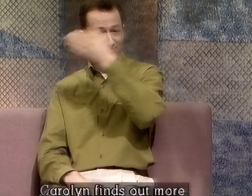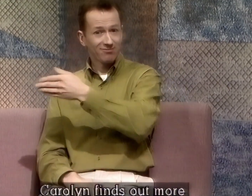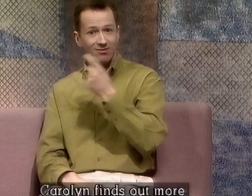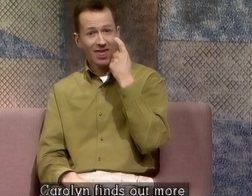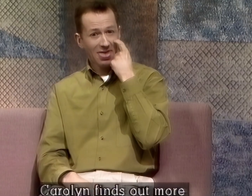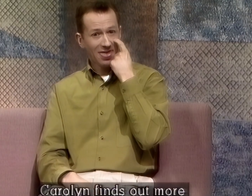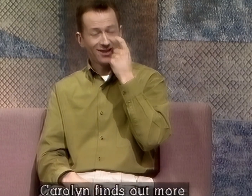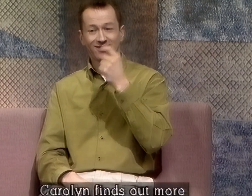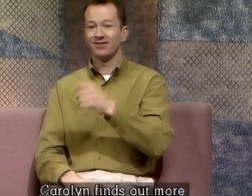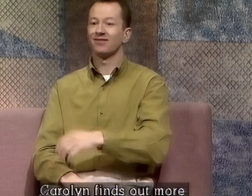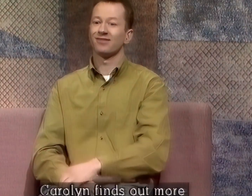Carolyn went to find out more about it.